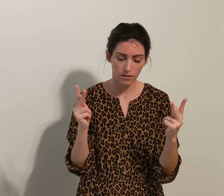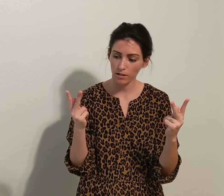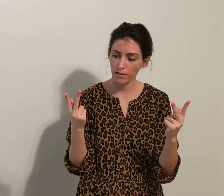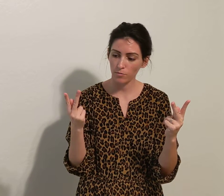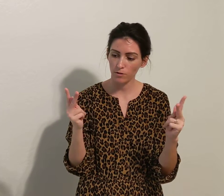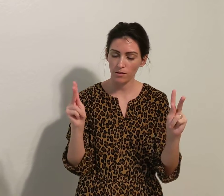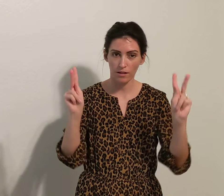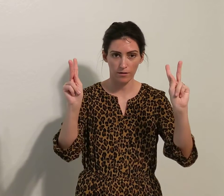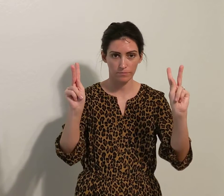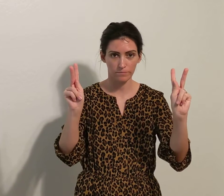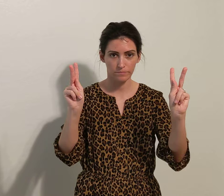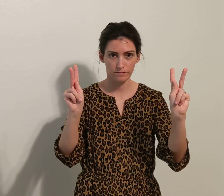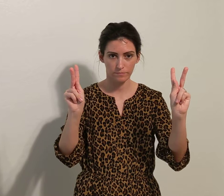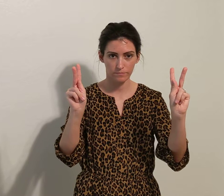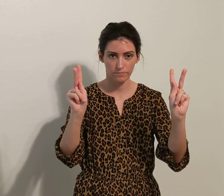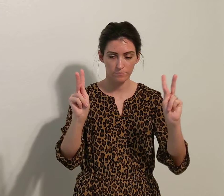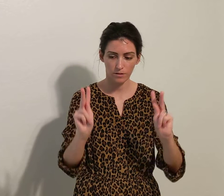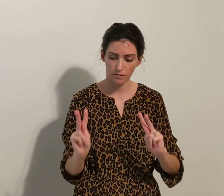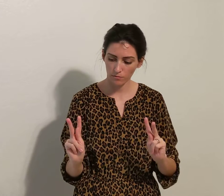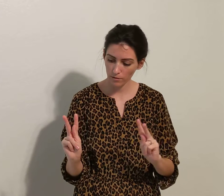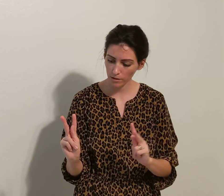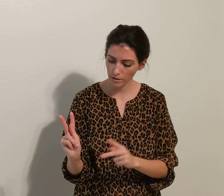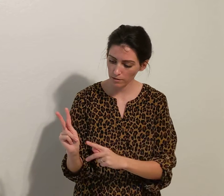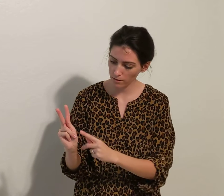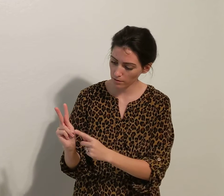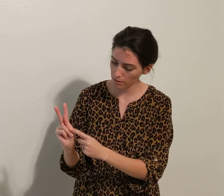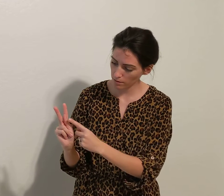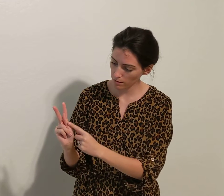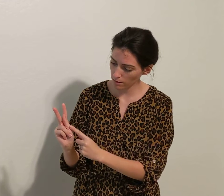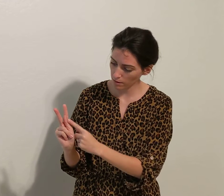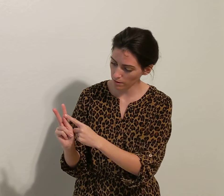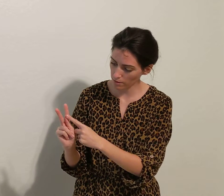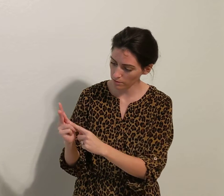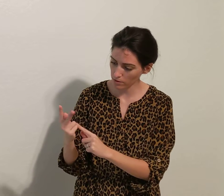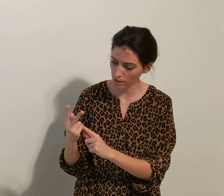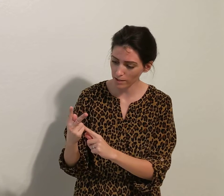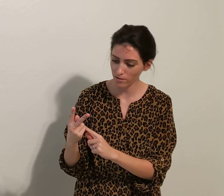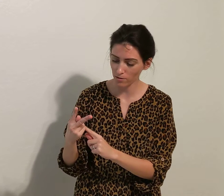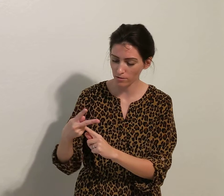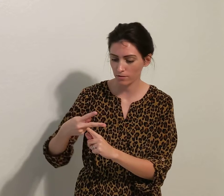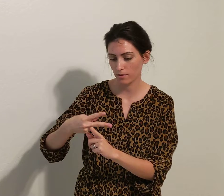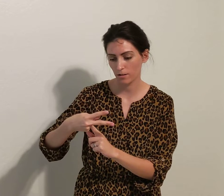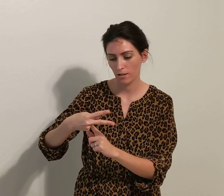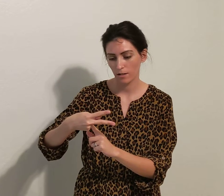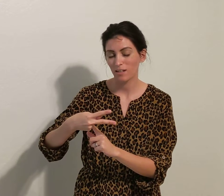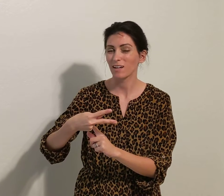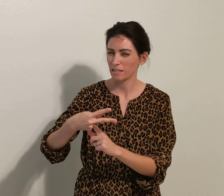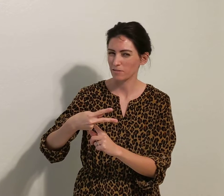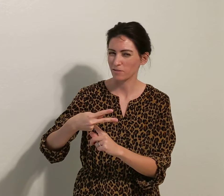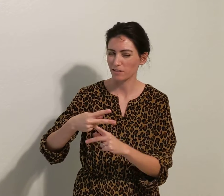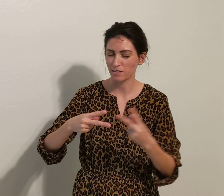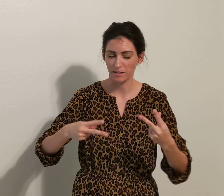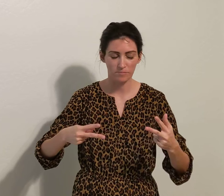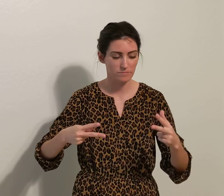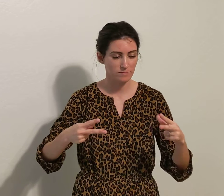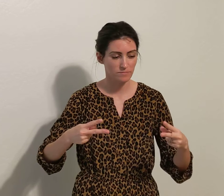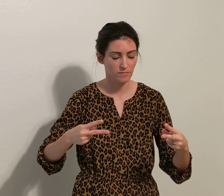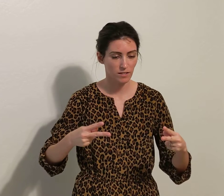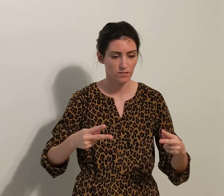and you put it there. Right there. So it kind of looks like a K. And so